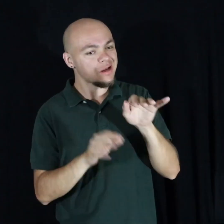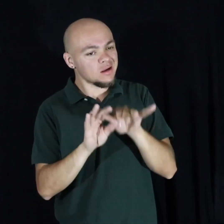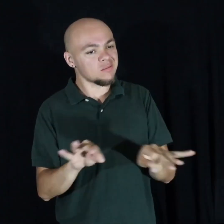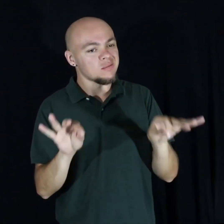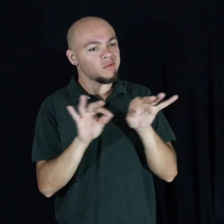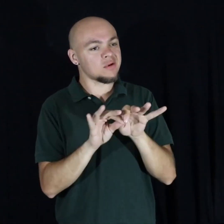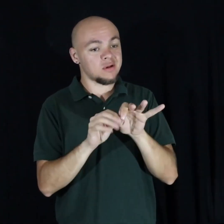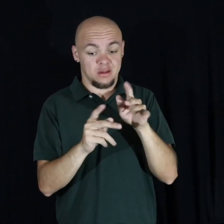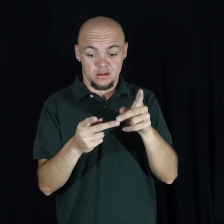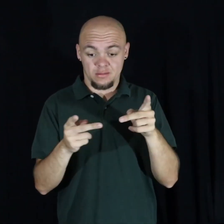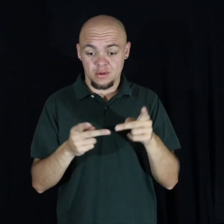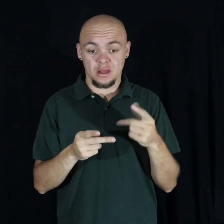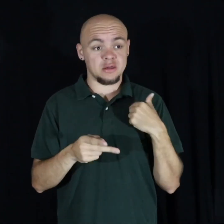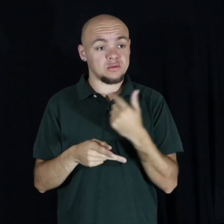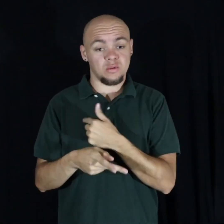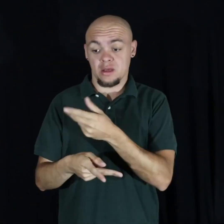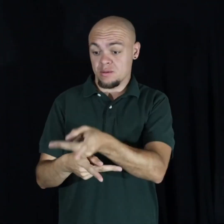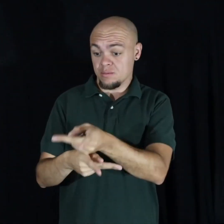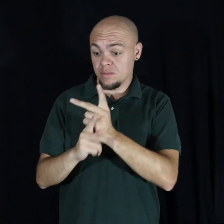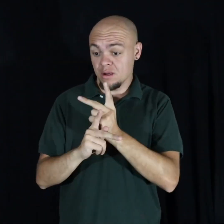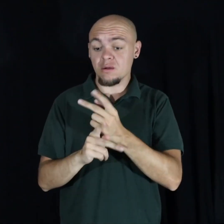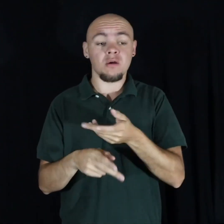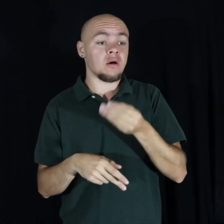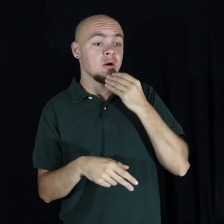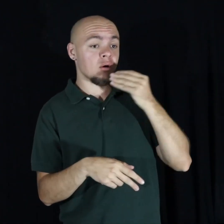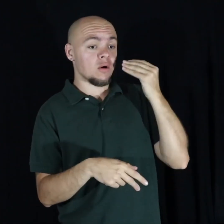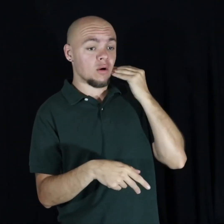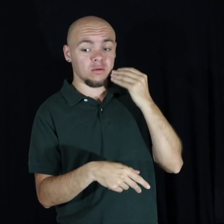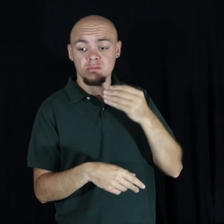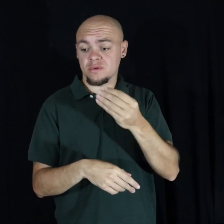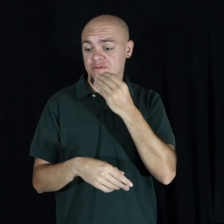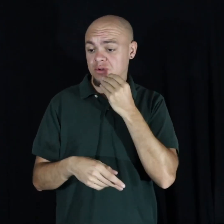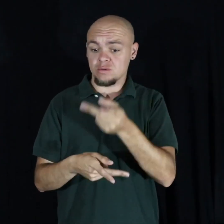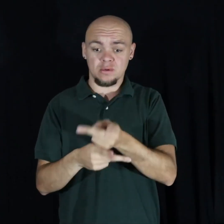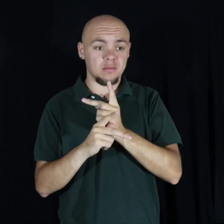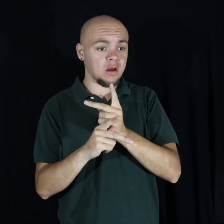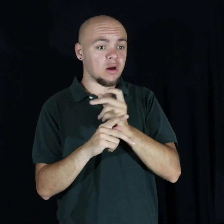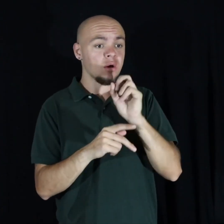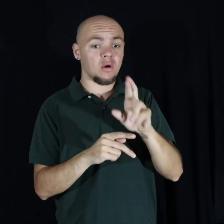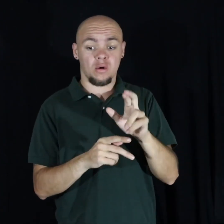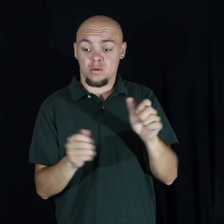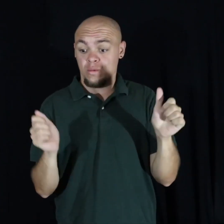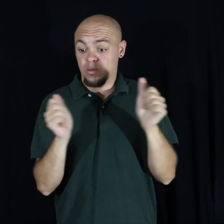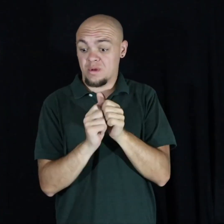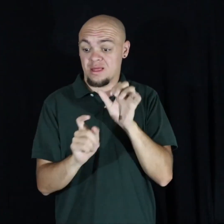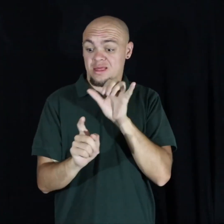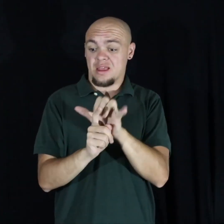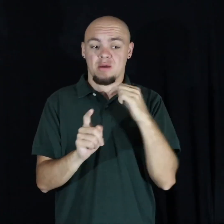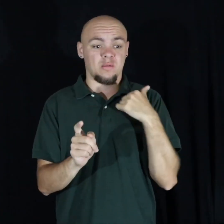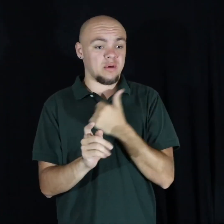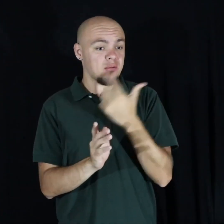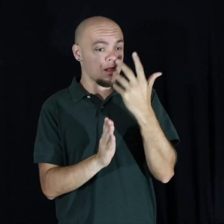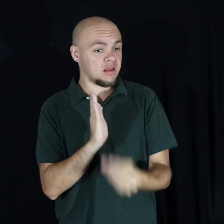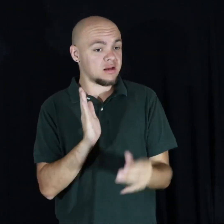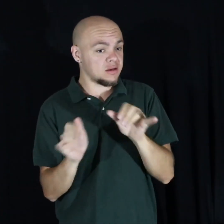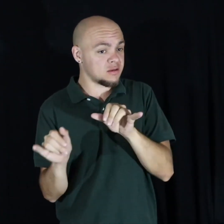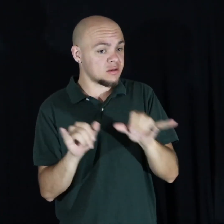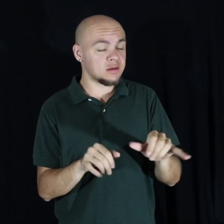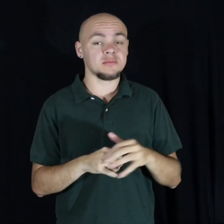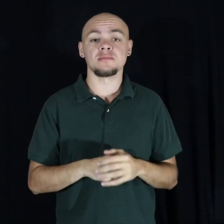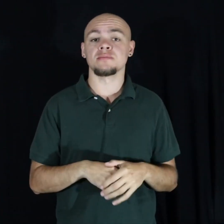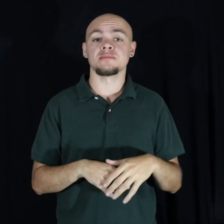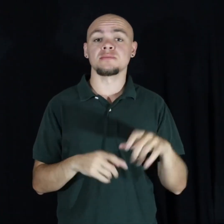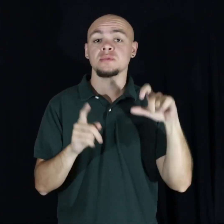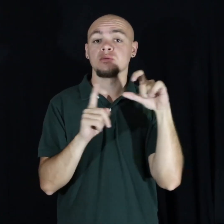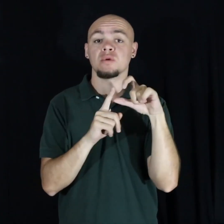care of the place that we borrow a home or food from, or else we will end up going extinct right with it, right? And so one of my students replies word for